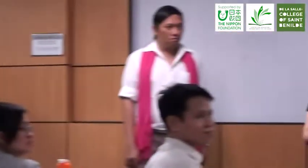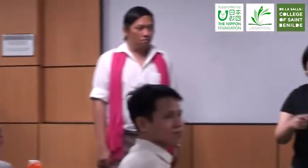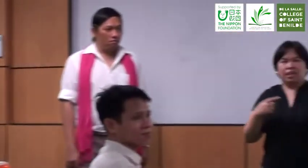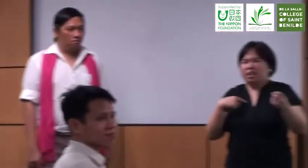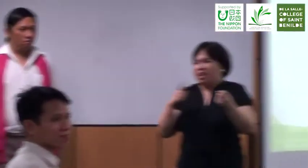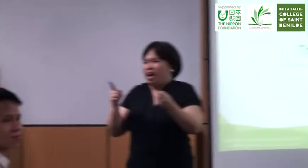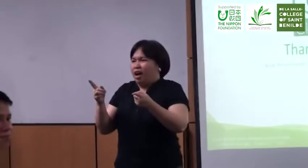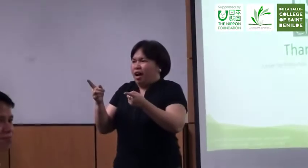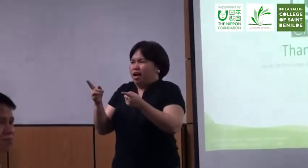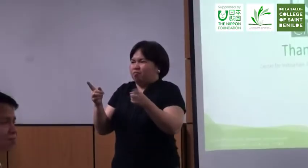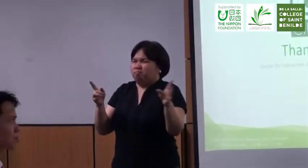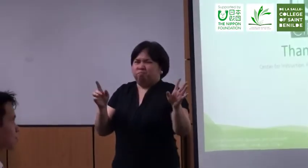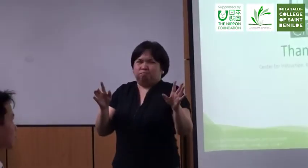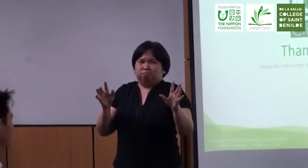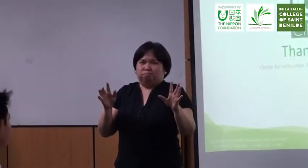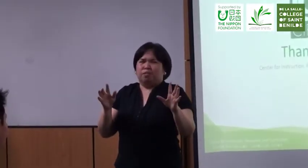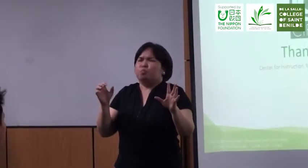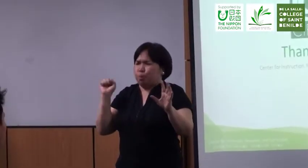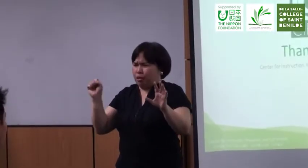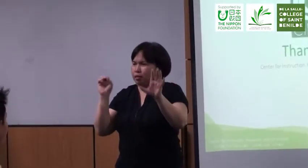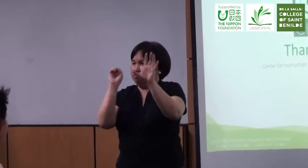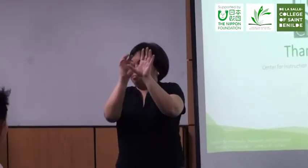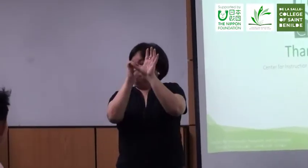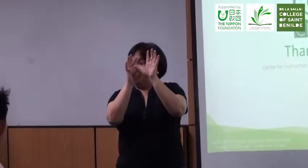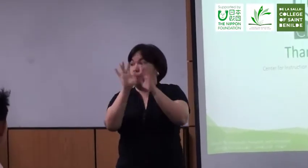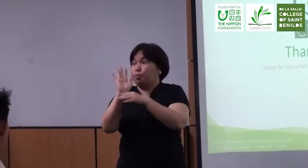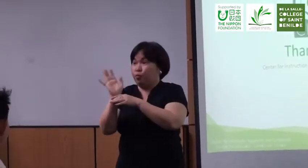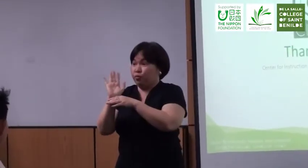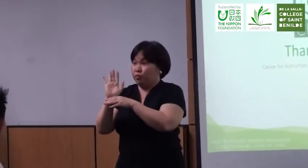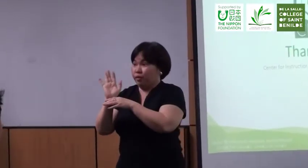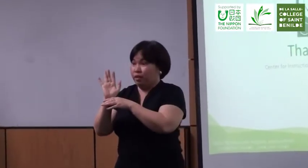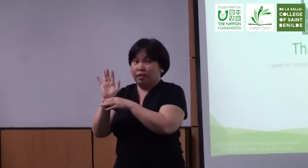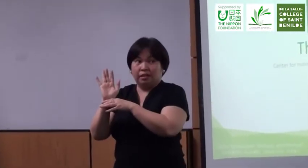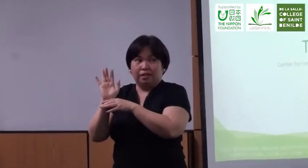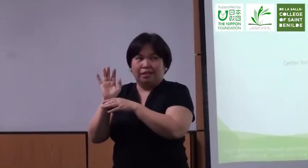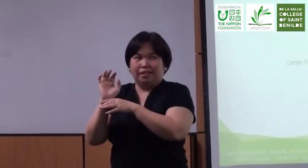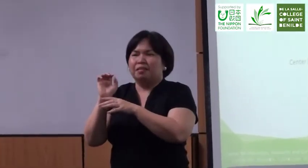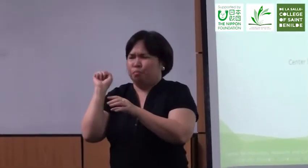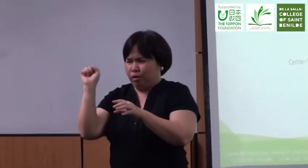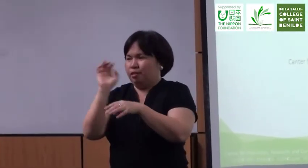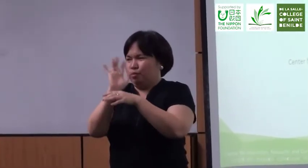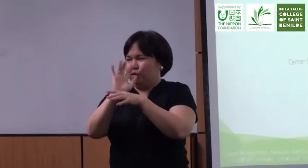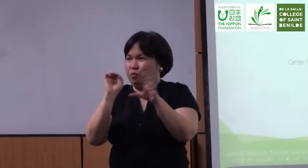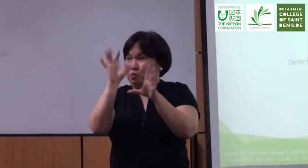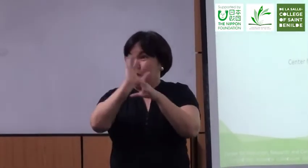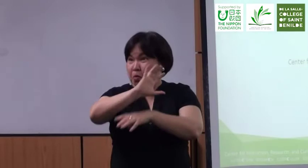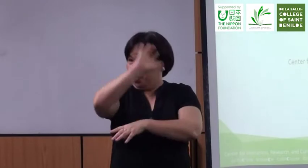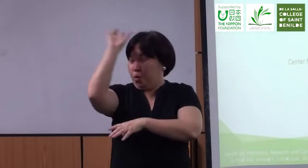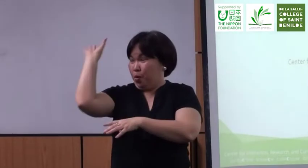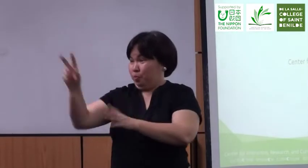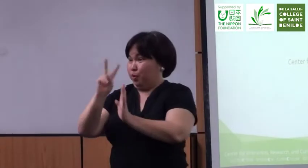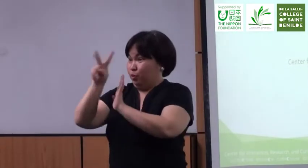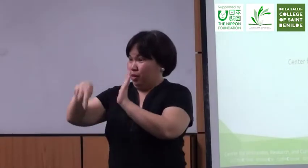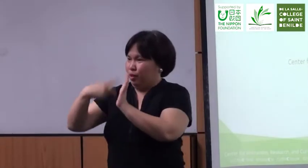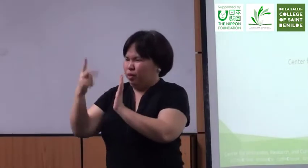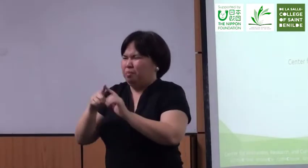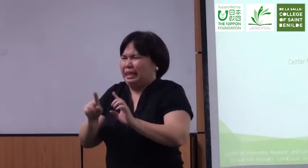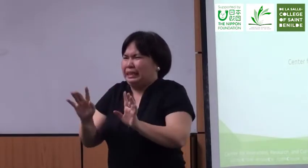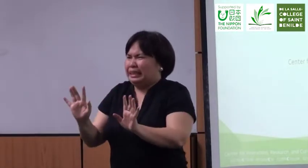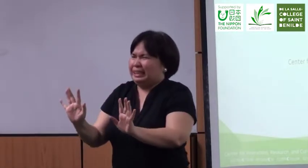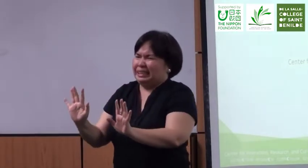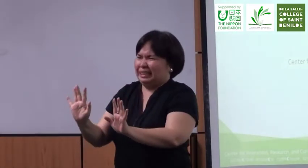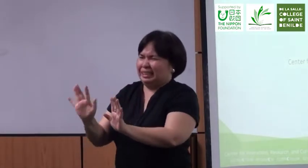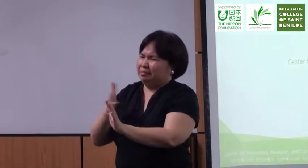We discourage, you can upload movies, an entire movie, but we discourage you to do that because